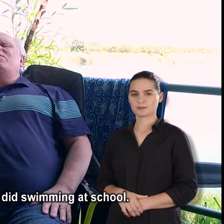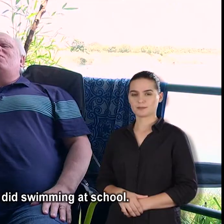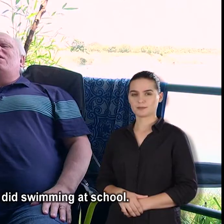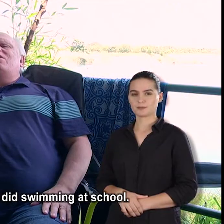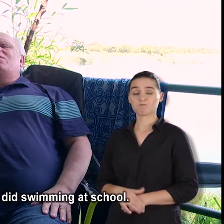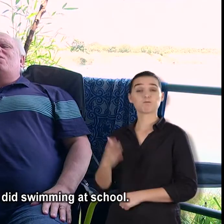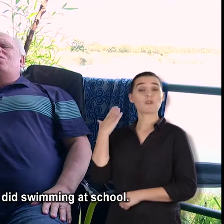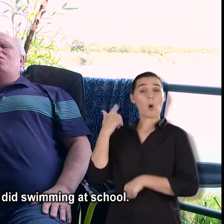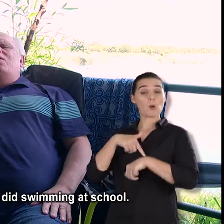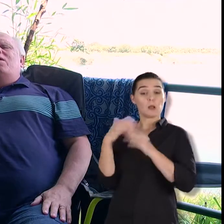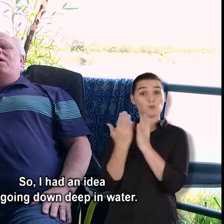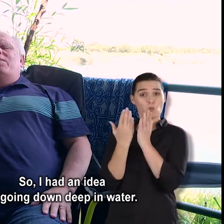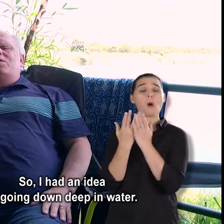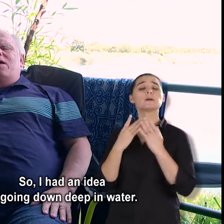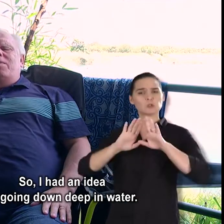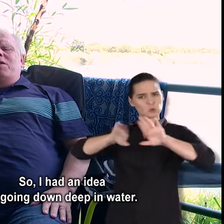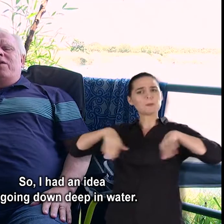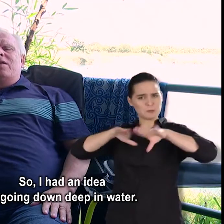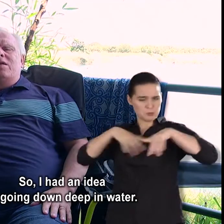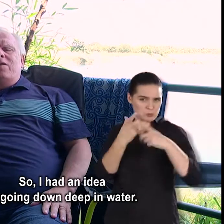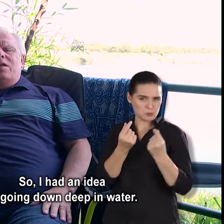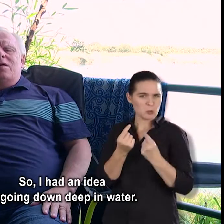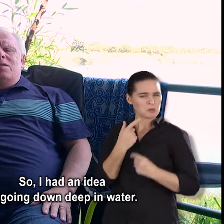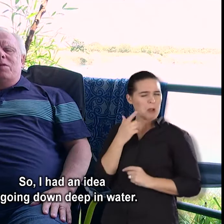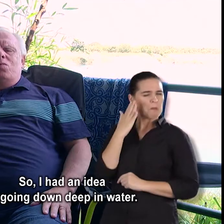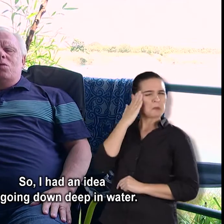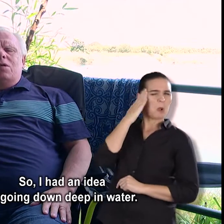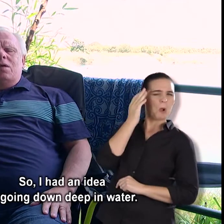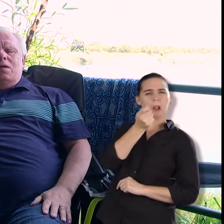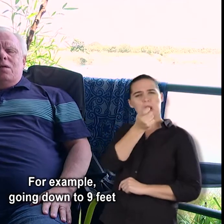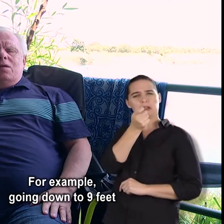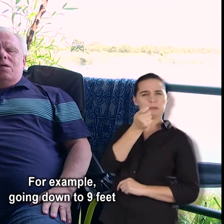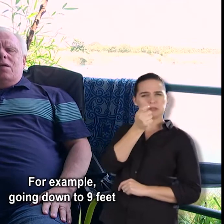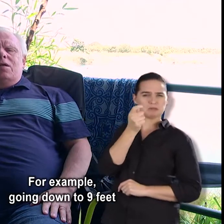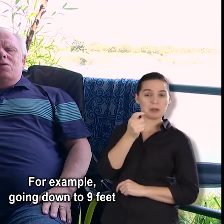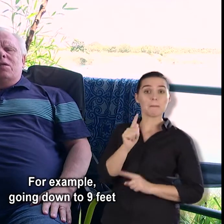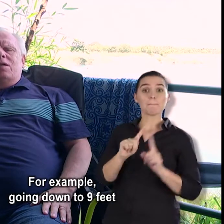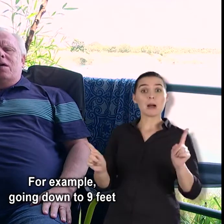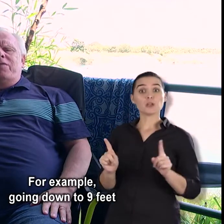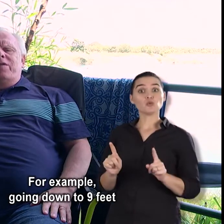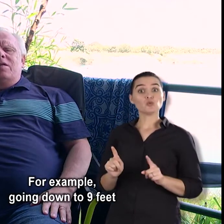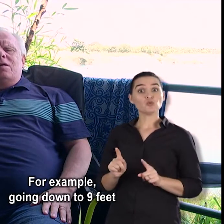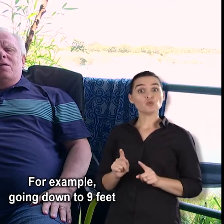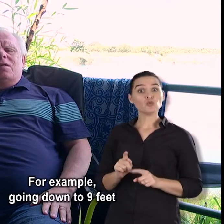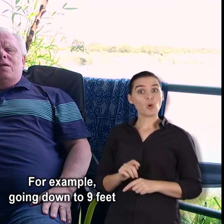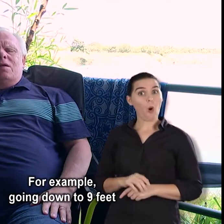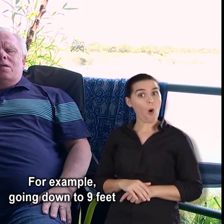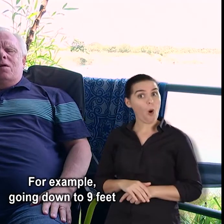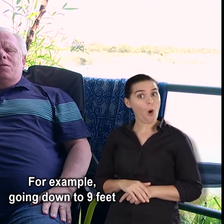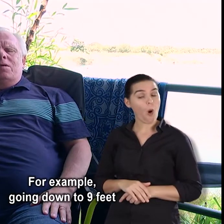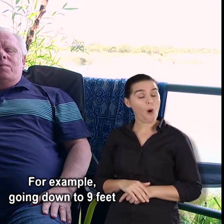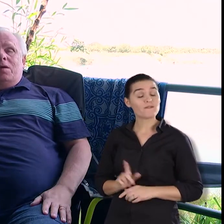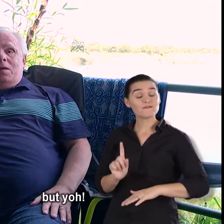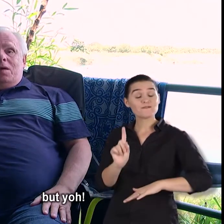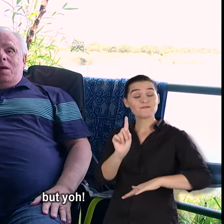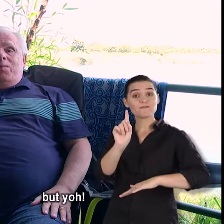I did some swimming at school, so I had a bit of idea of going down deep in the water, down like to say 9 feet, that kind of thing, the